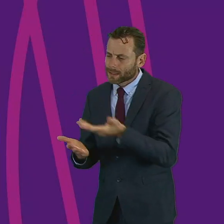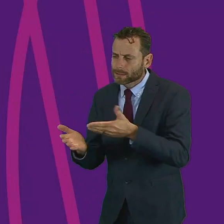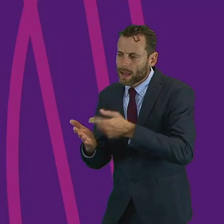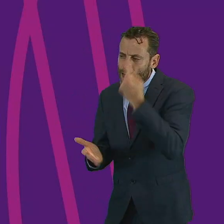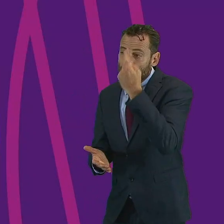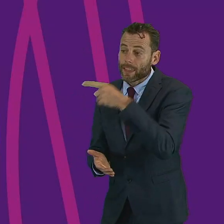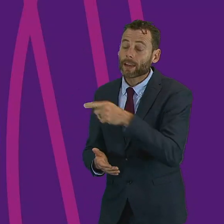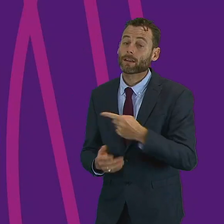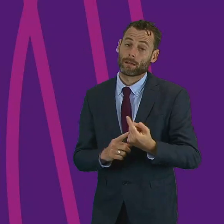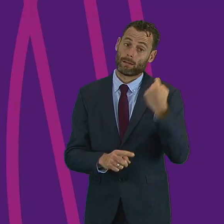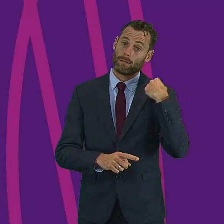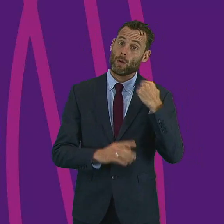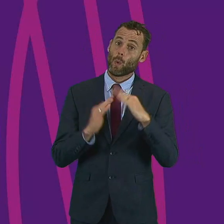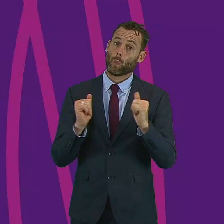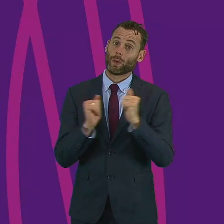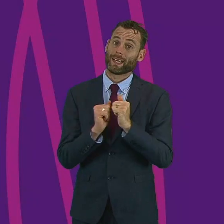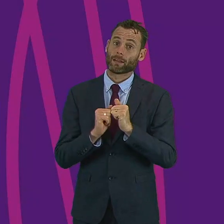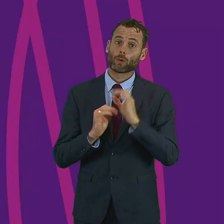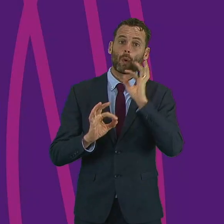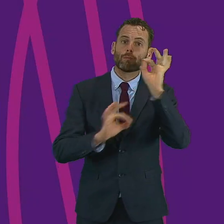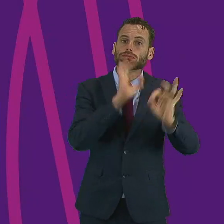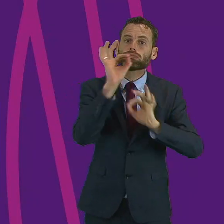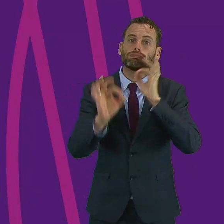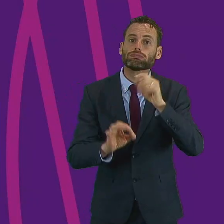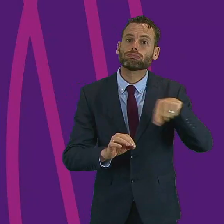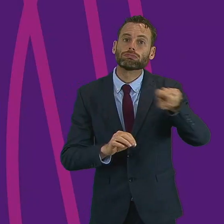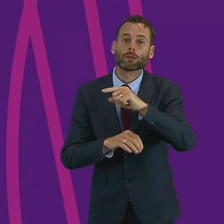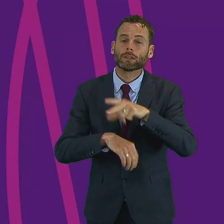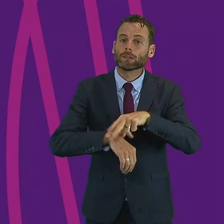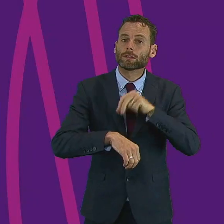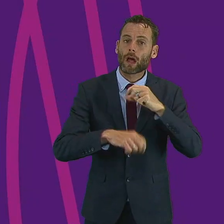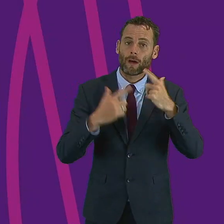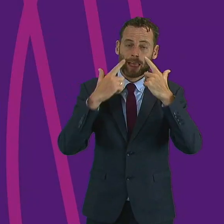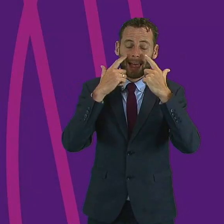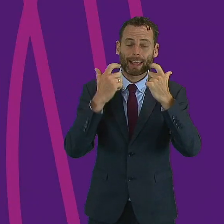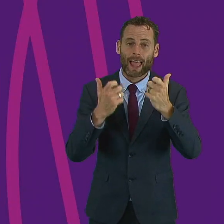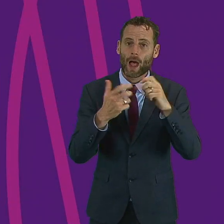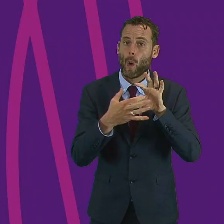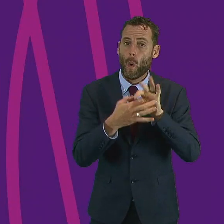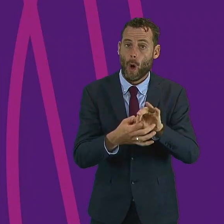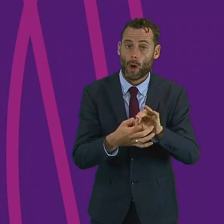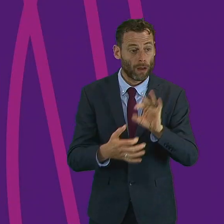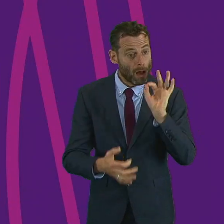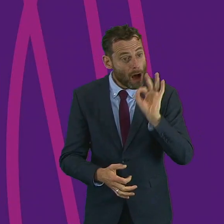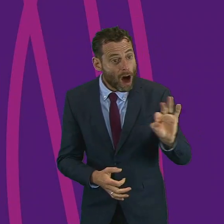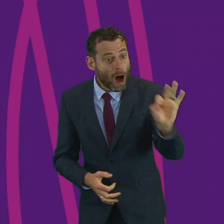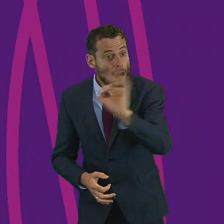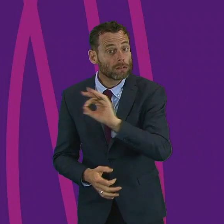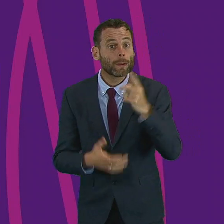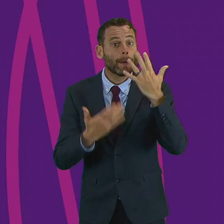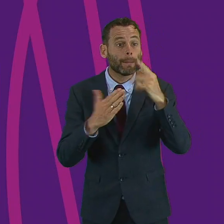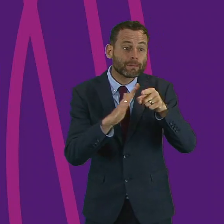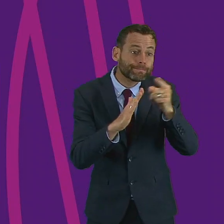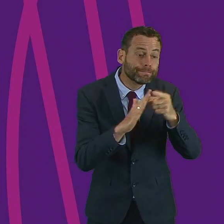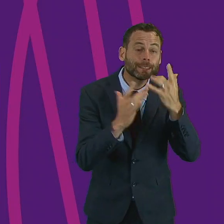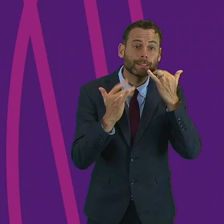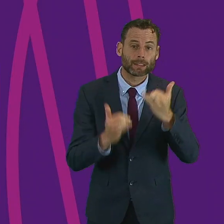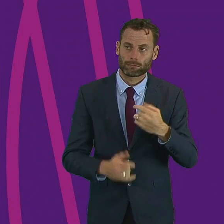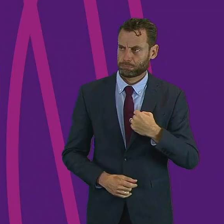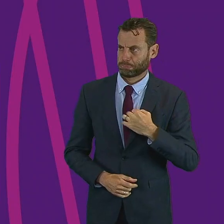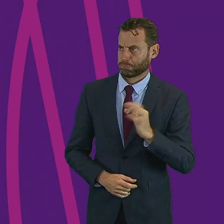the routine regular care home testing into the NHS as well. So we are working hard to try to resolve these issues. I think we have